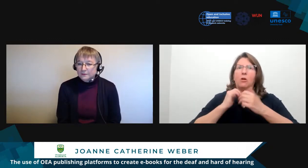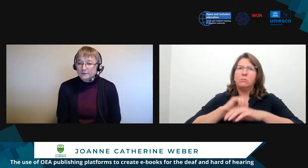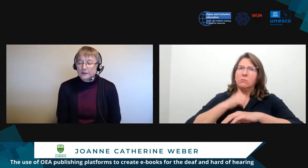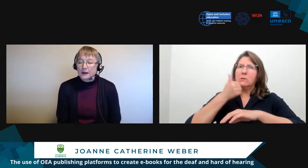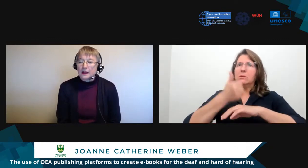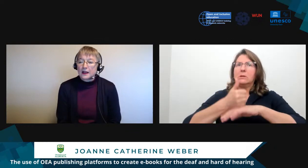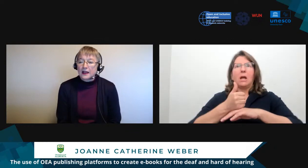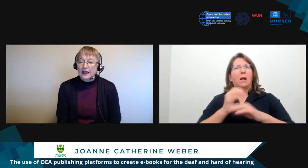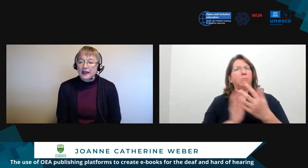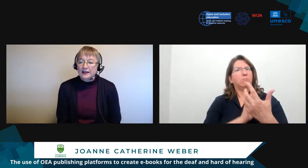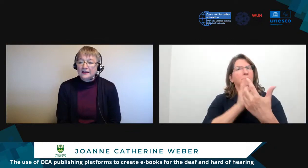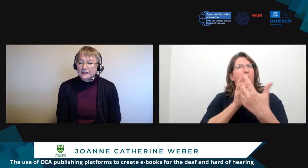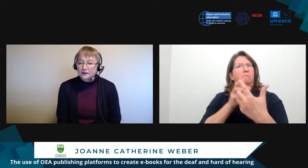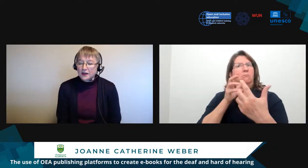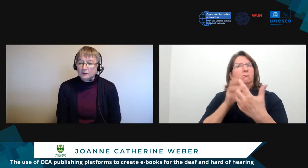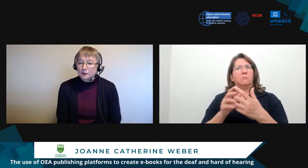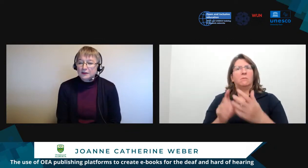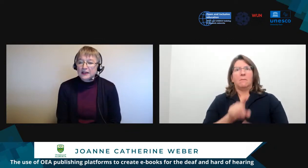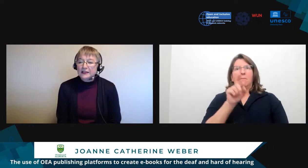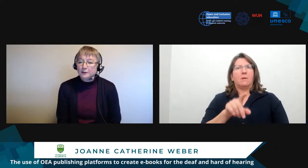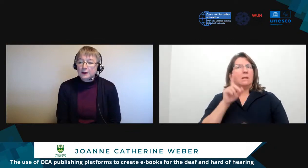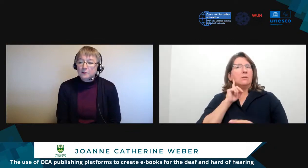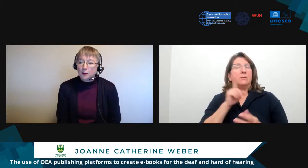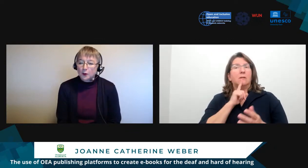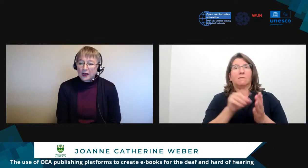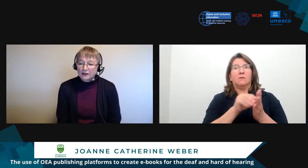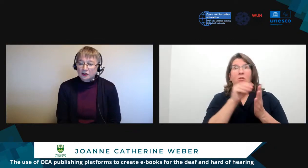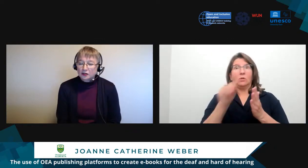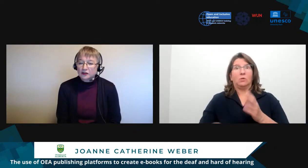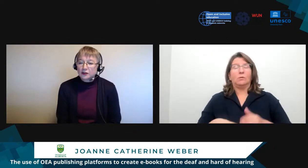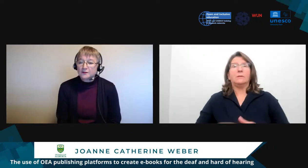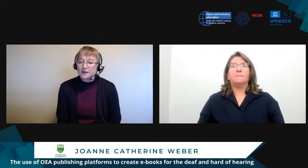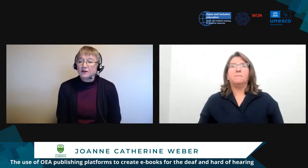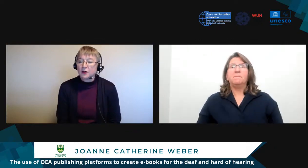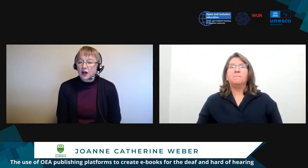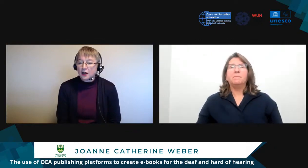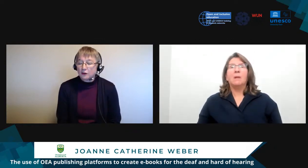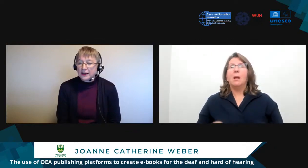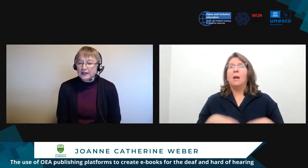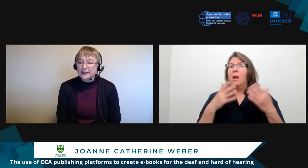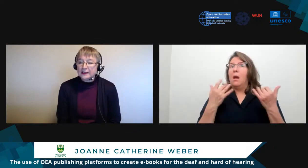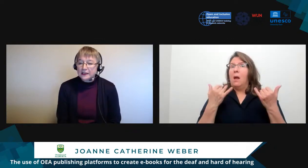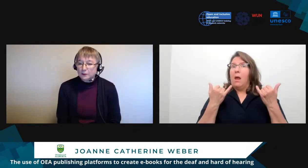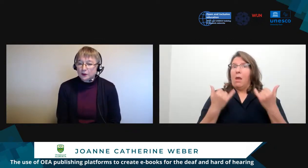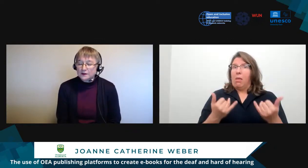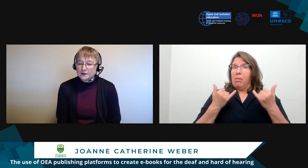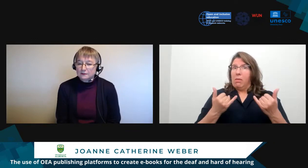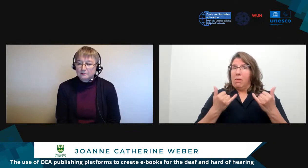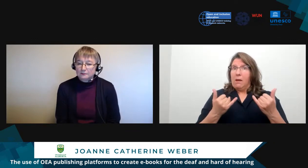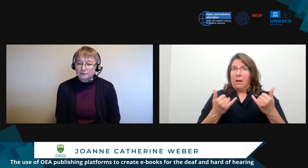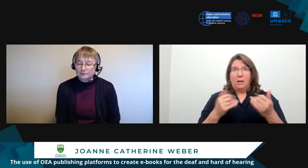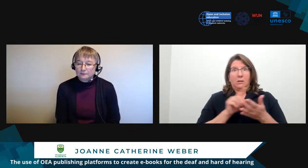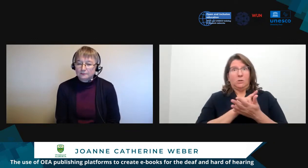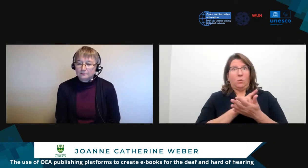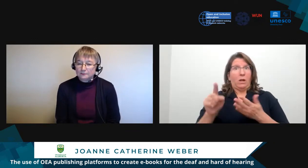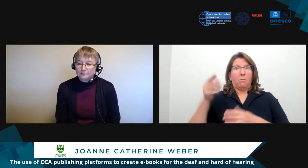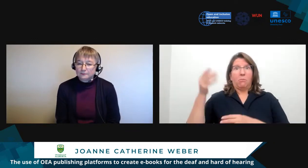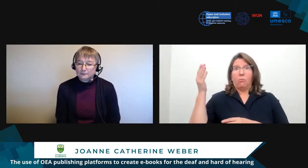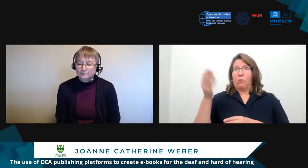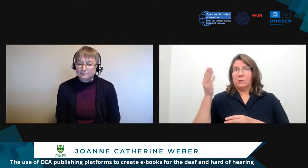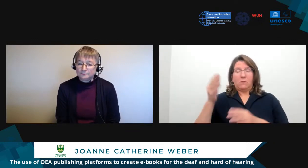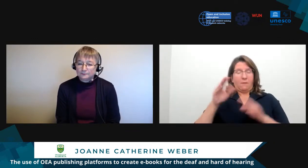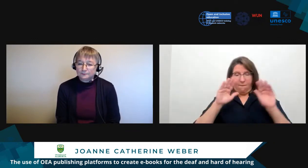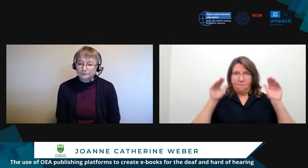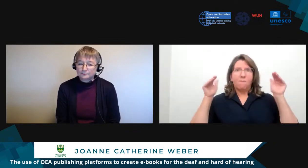theoretical, and this one will be a little bit more practical in terms of creating ebooks.